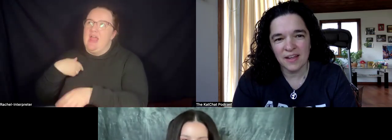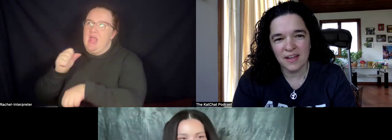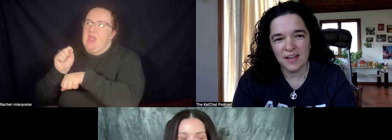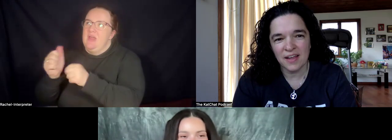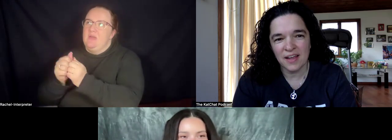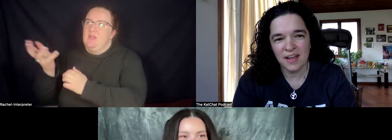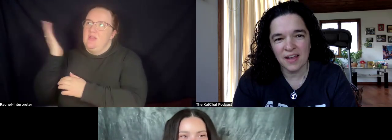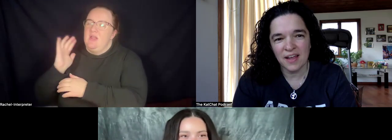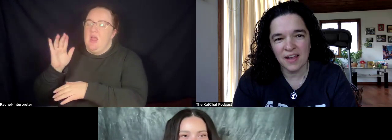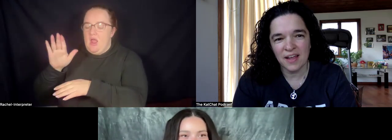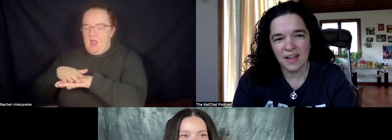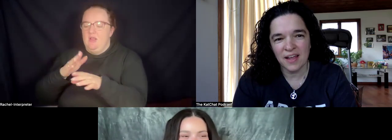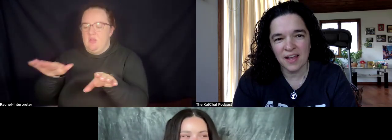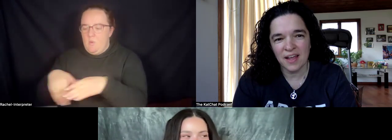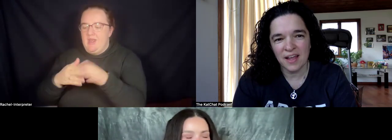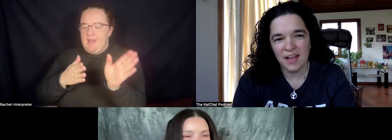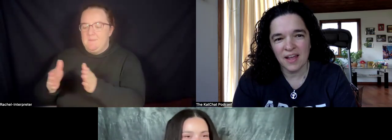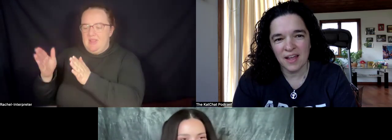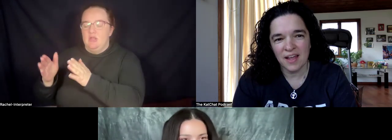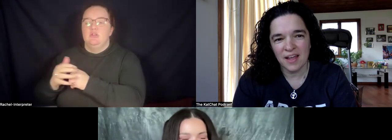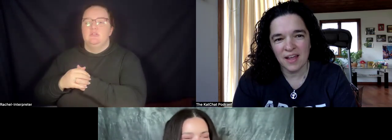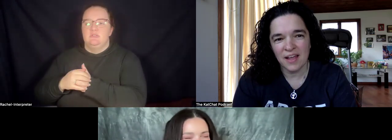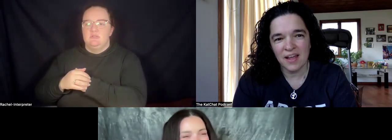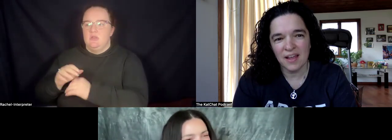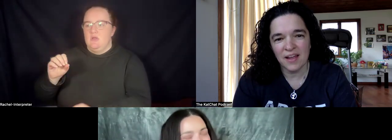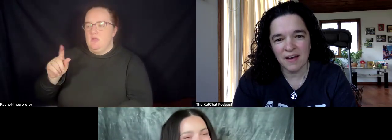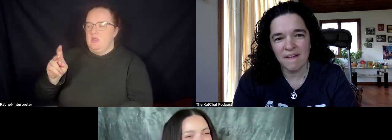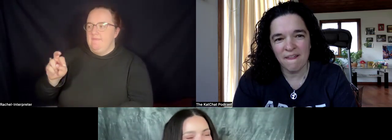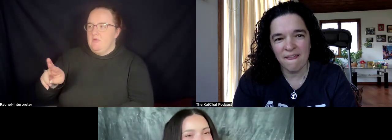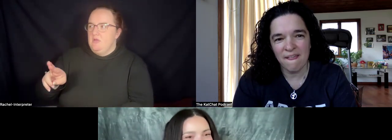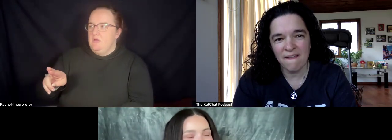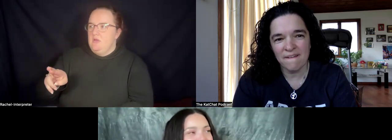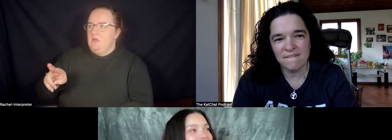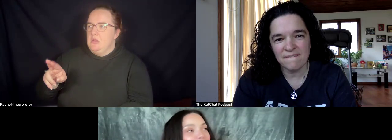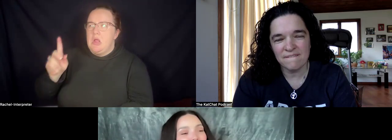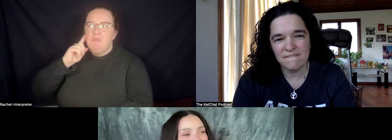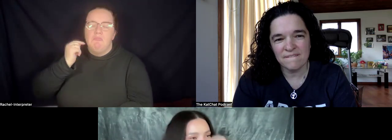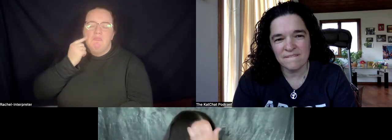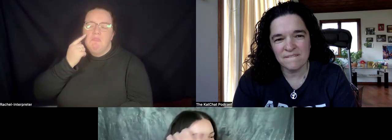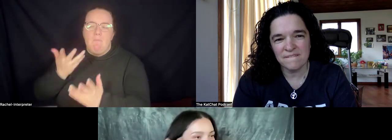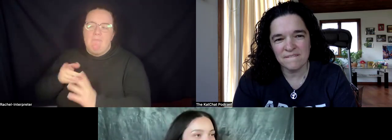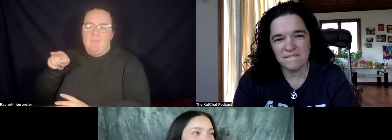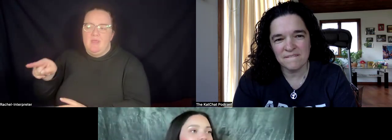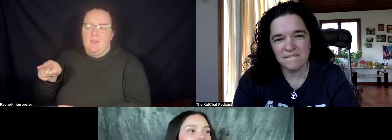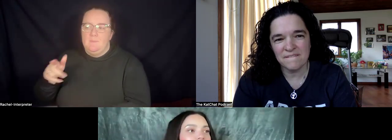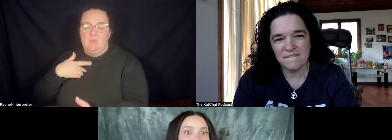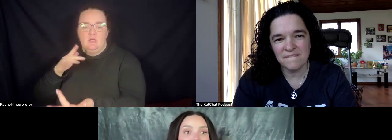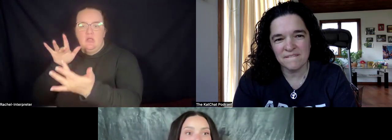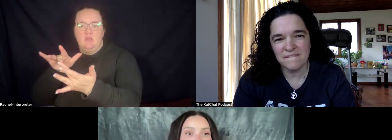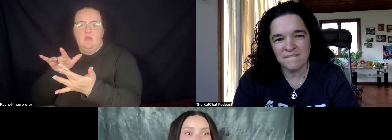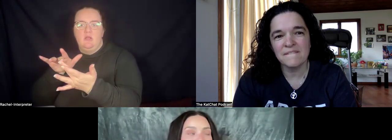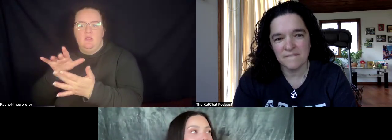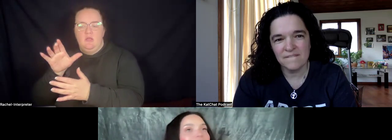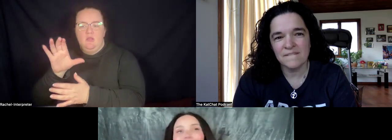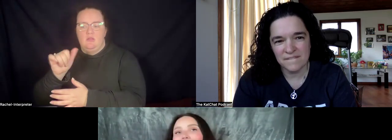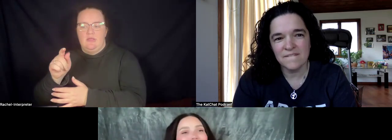on the wedding planners. And I was like, his name was Olivier. Like, oh, I have a feeling it might be him. So I reached out to the casting director and she told me